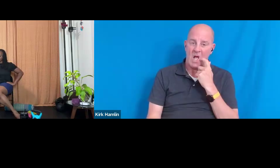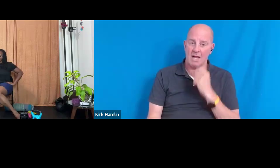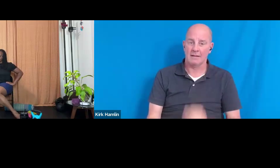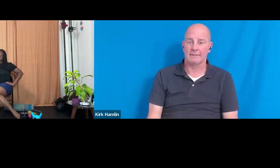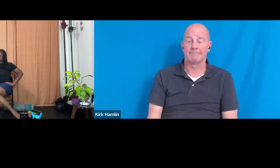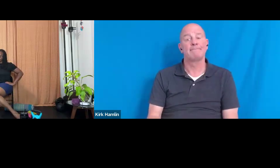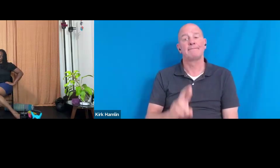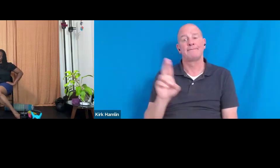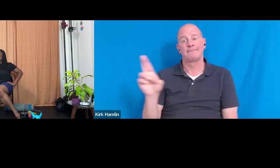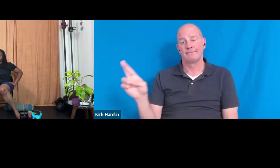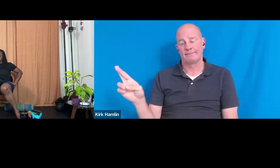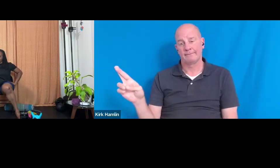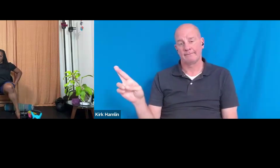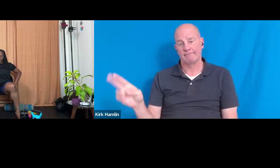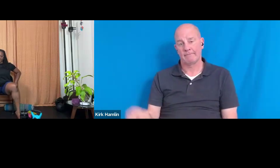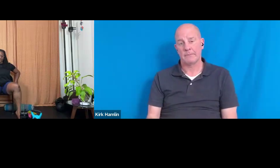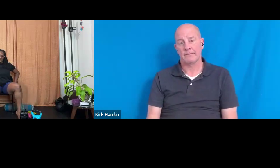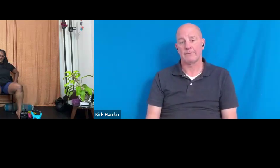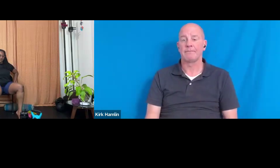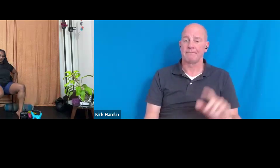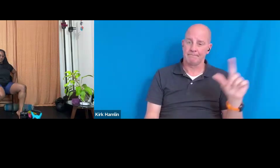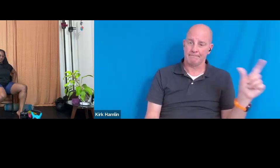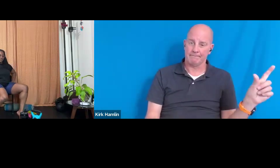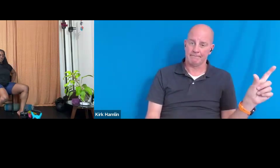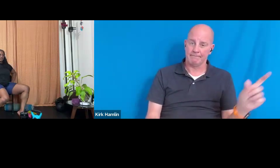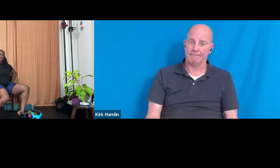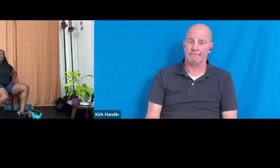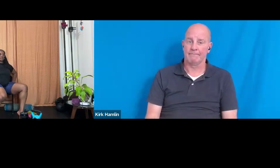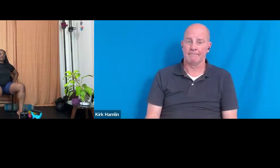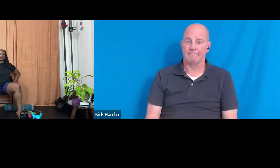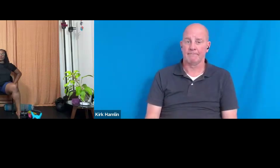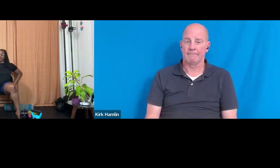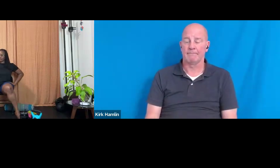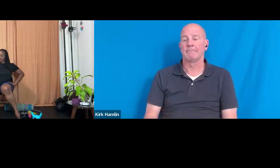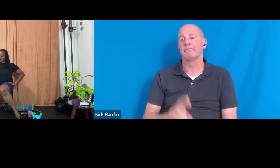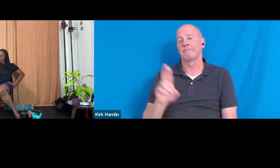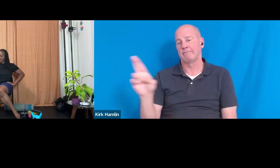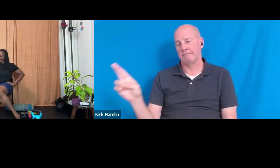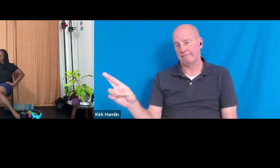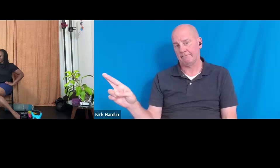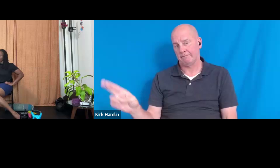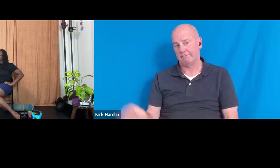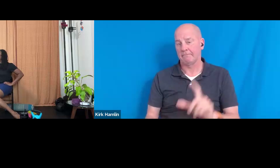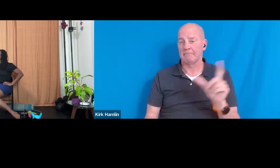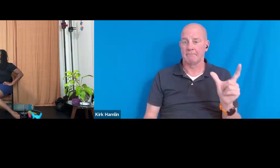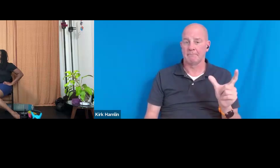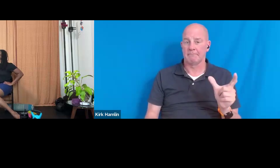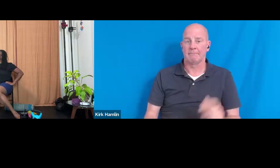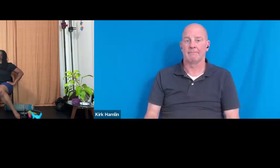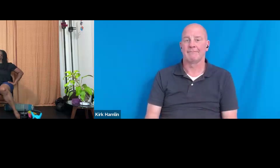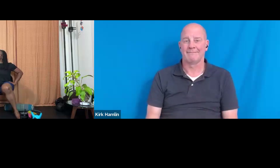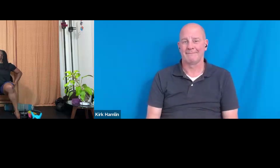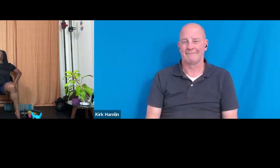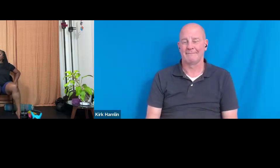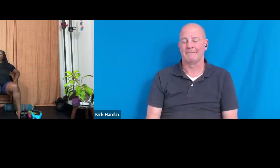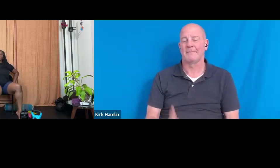knees to the right, knees to the left, or one side and the other side. You could have been on the wrong side. Sorry if I messed you up. One more